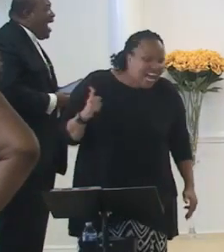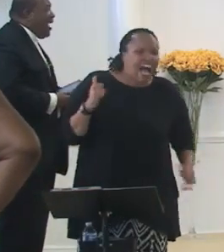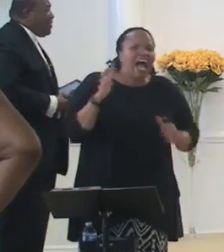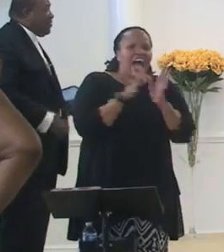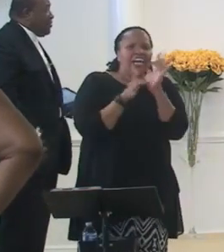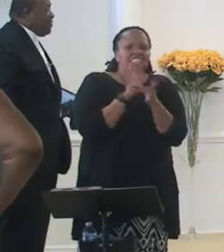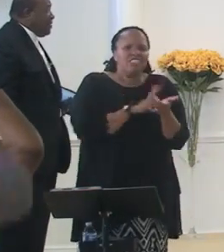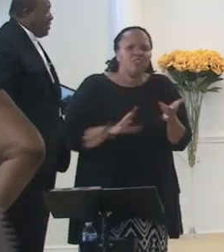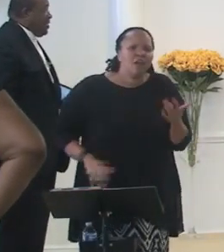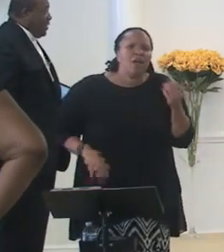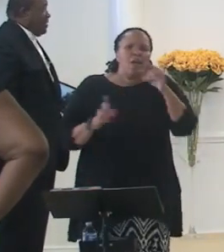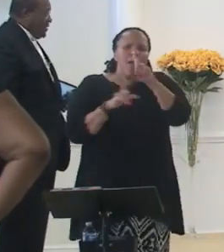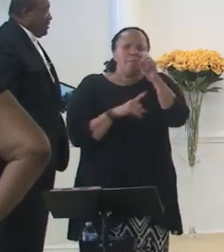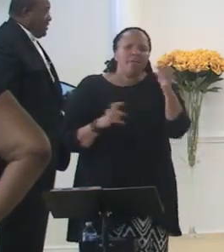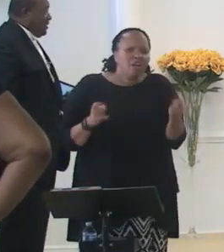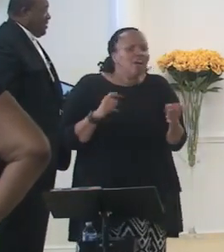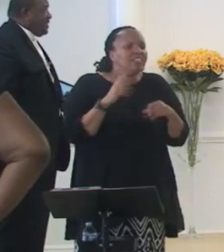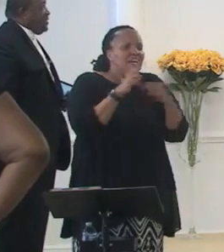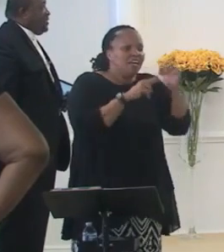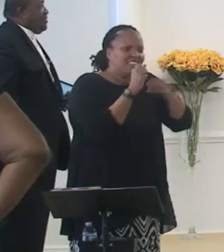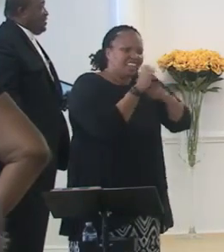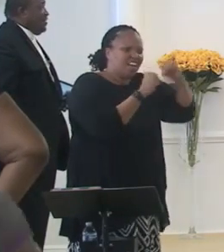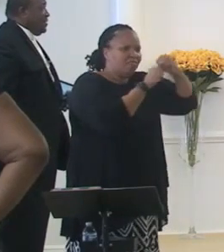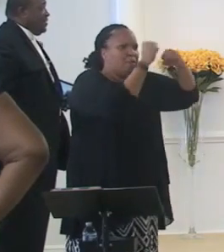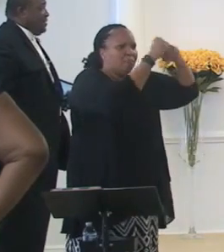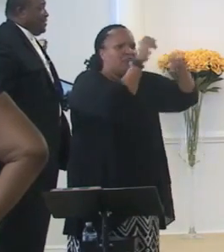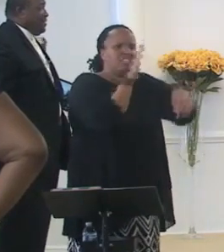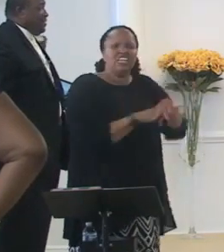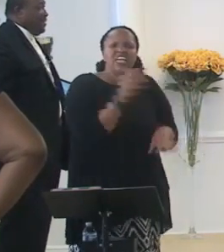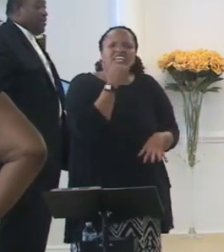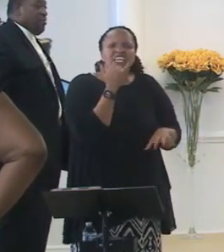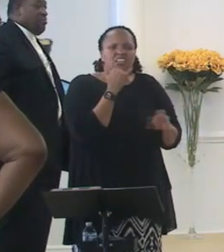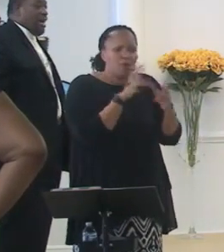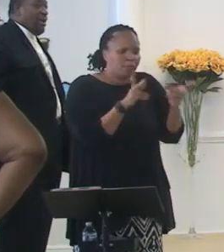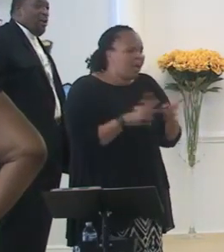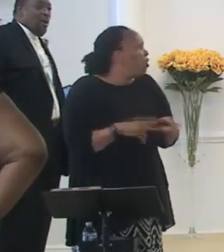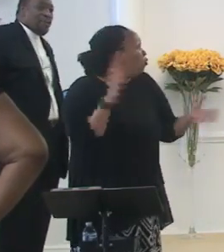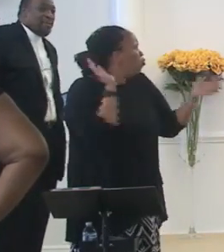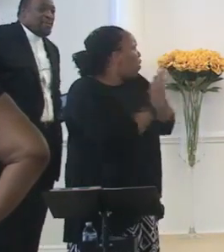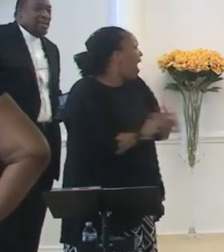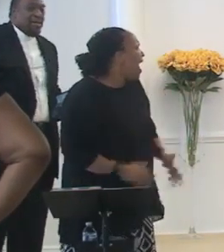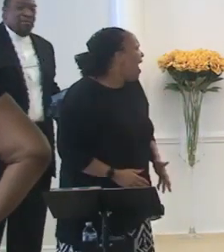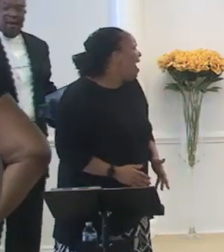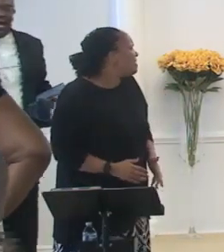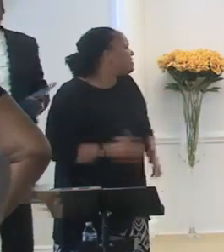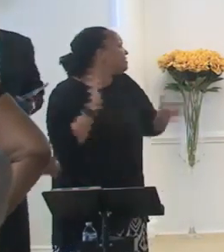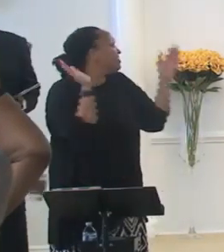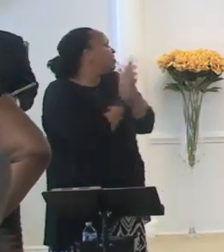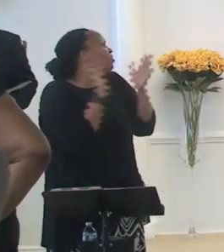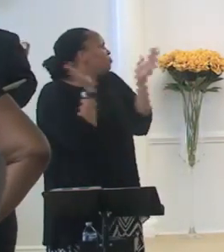Jesus because they already been building all up to this point. Okay,